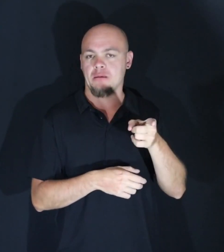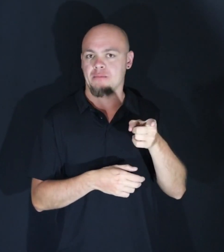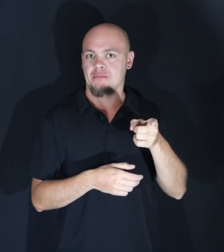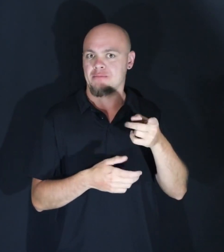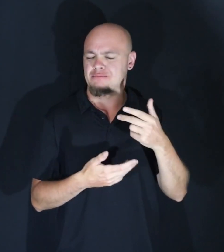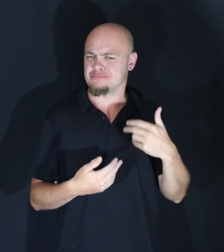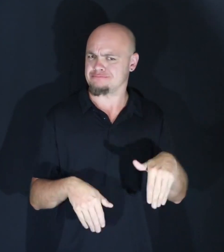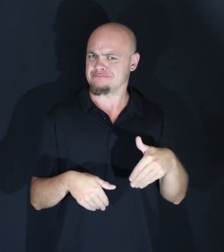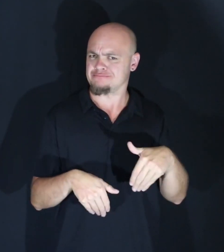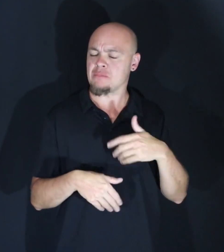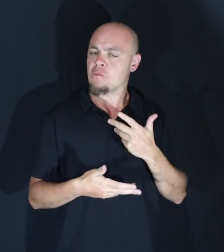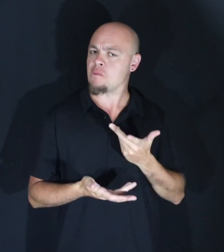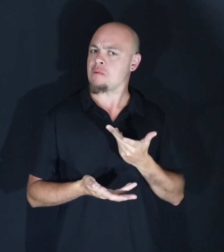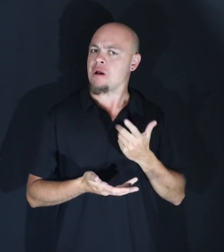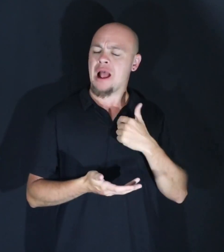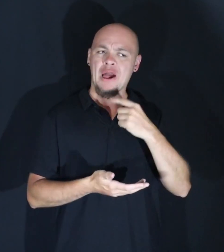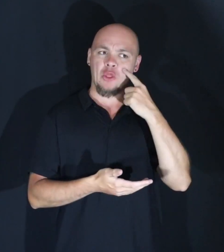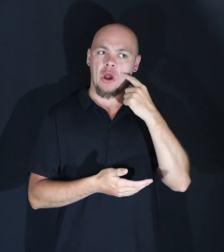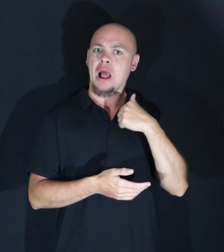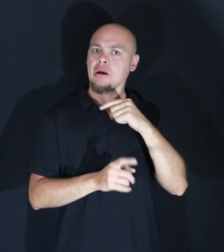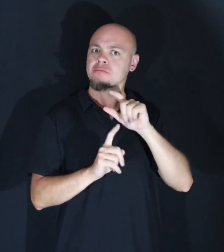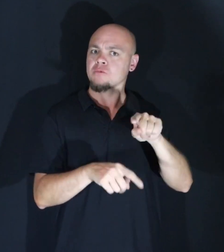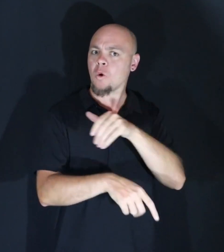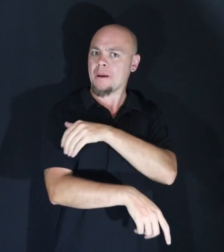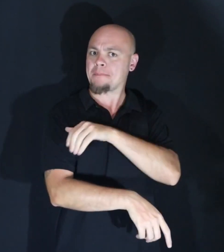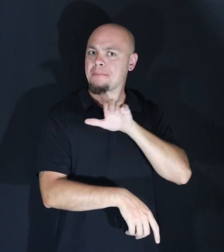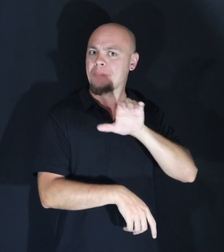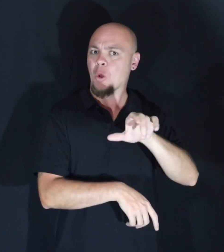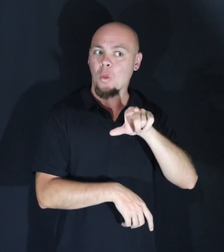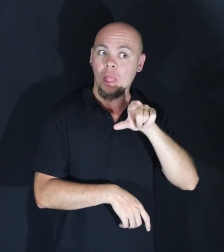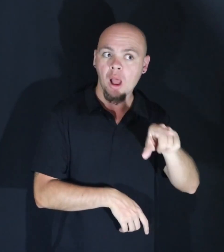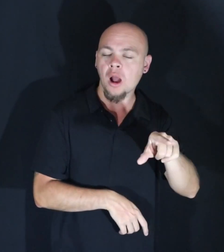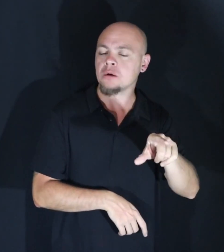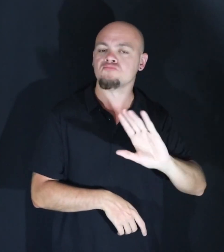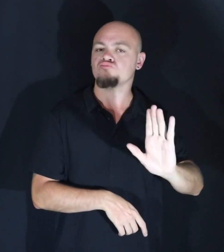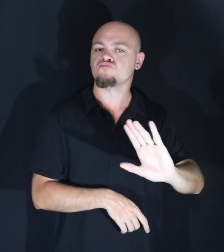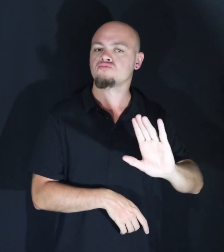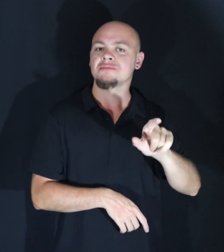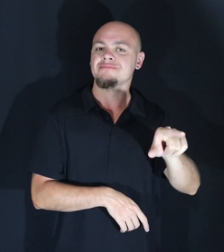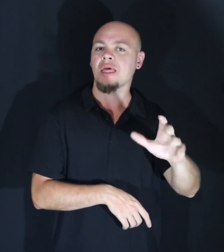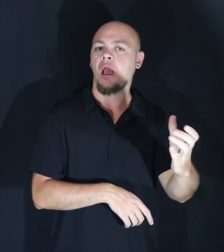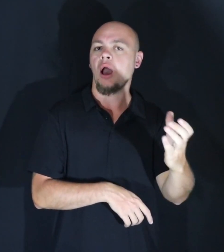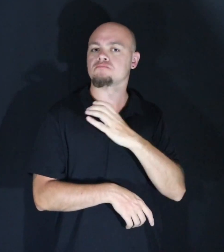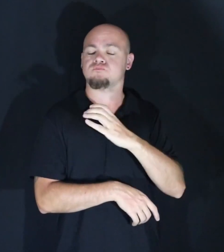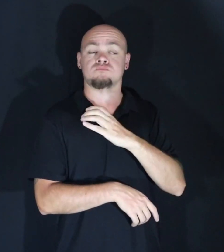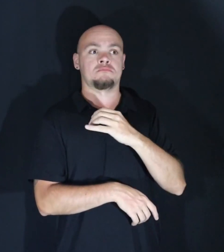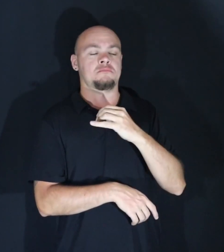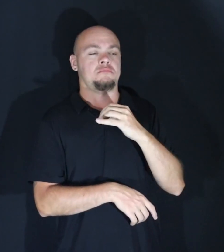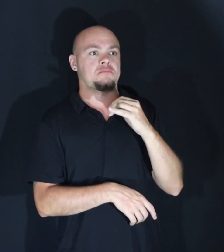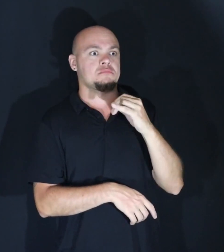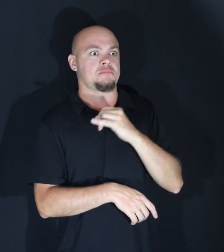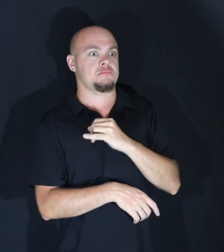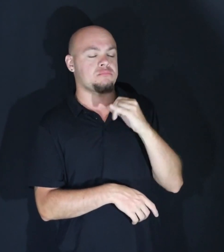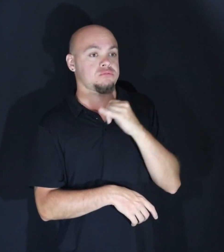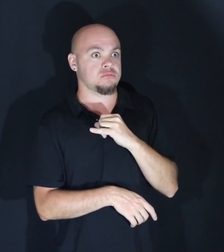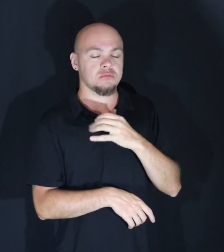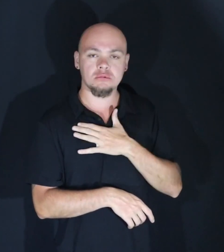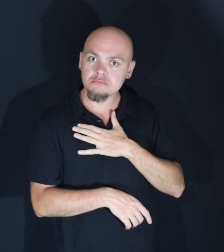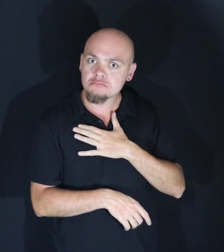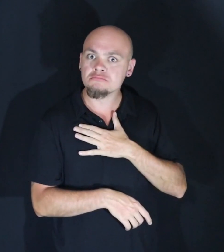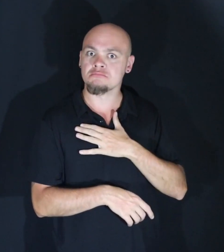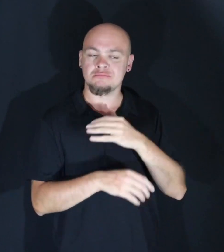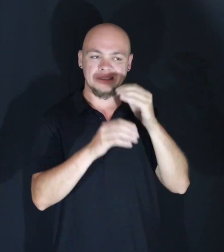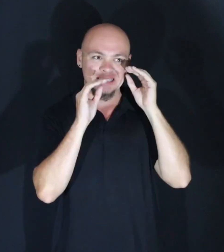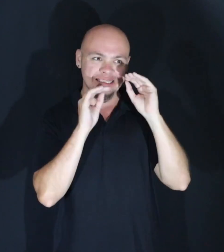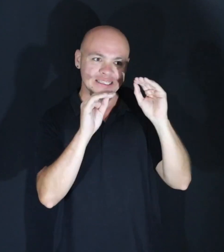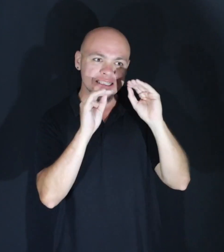I went there thinking I would empower them. But in the end, I'm the one who came back empowered. In teaching